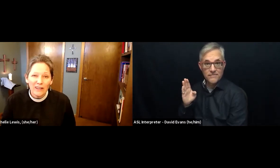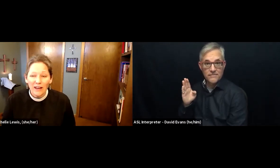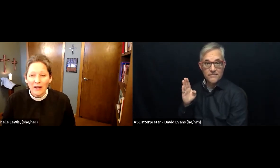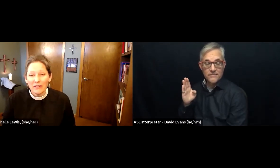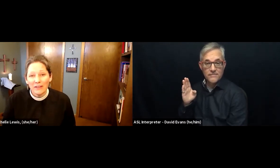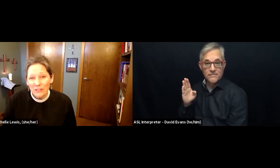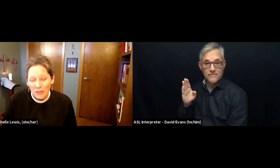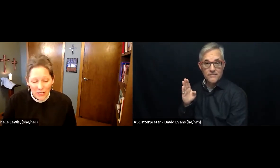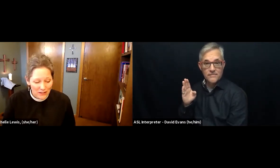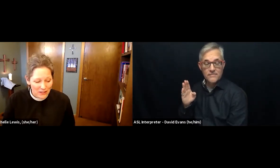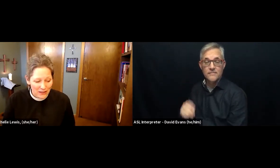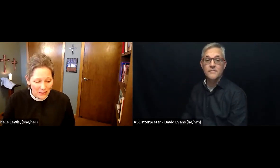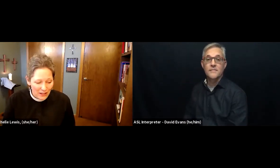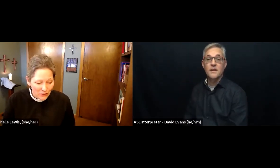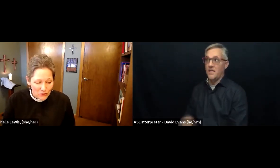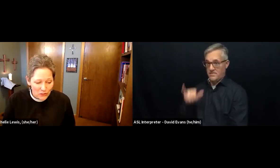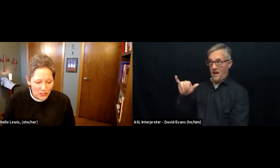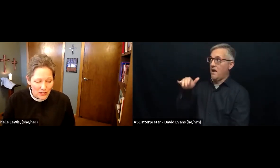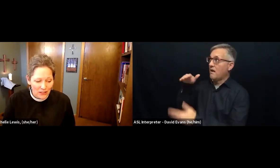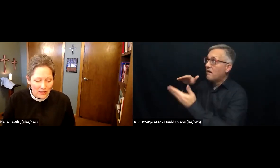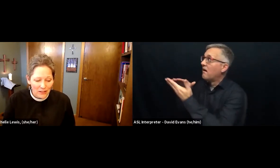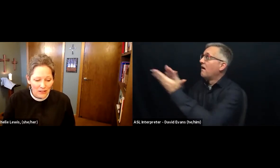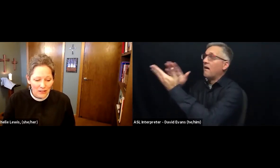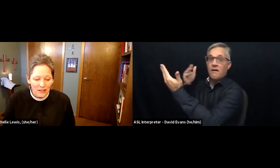we have the strength and the energy